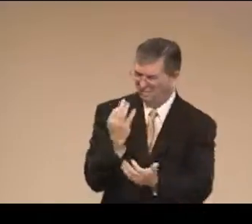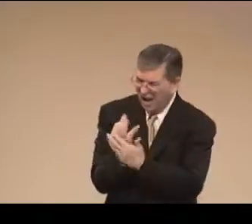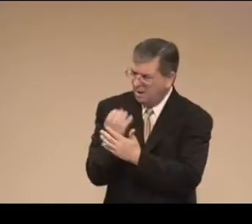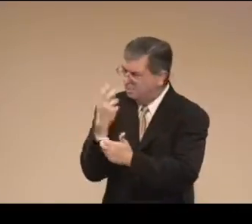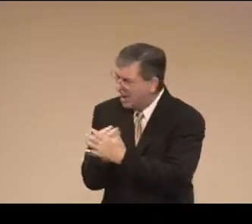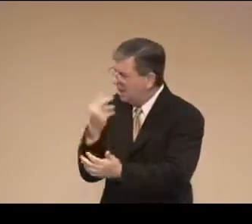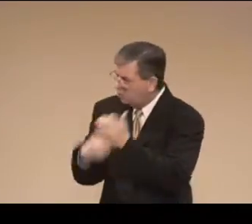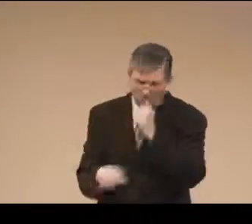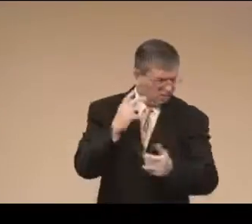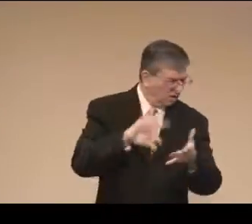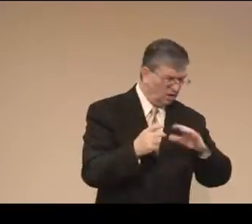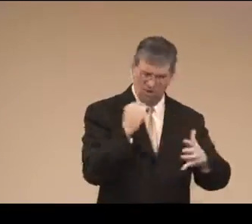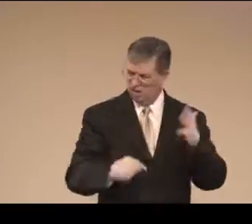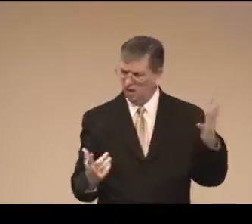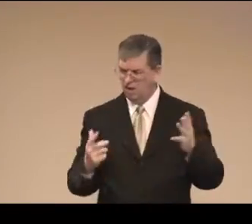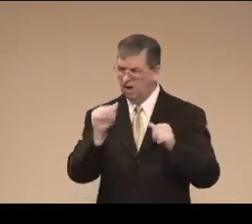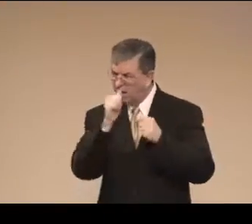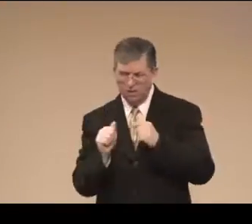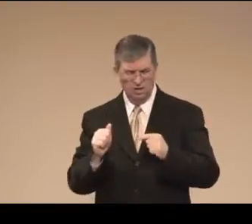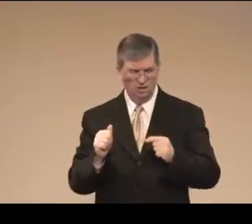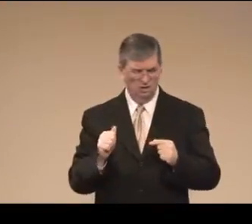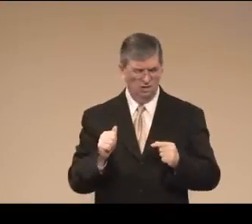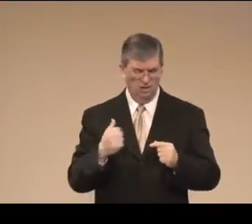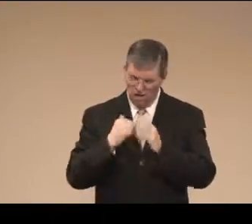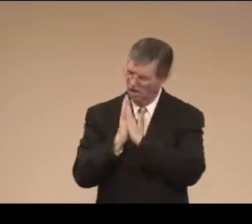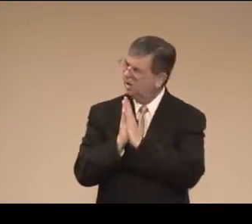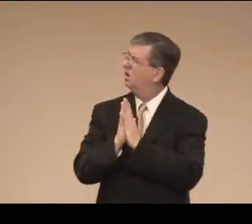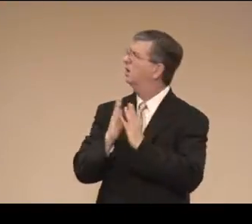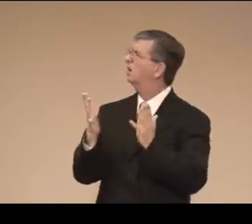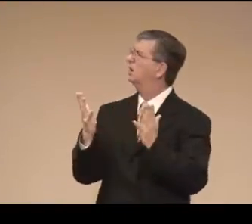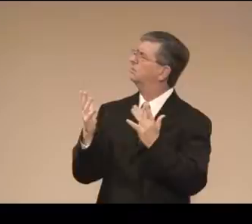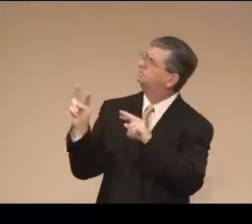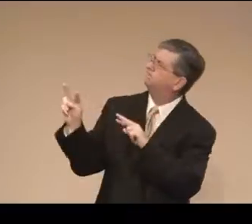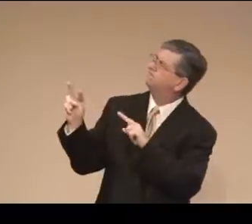because of all the problems in your life. Perhaps you've got financial troubles.